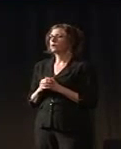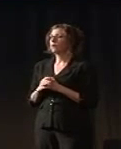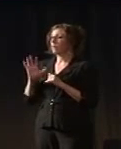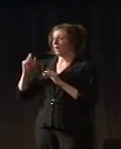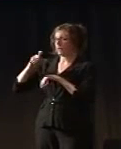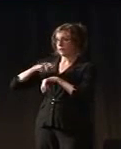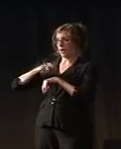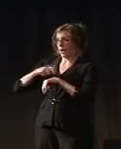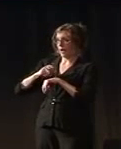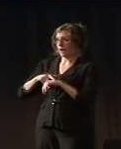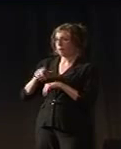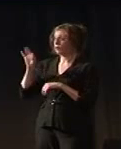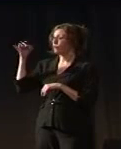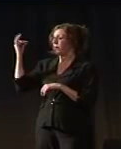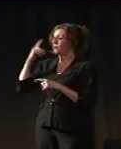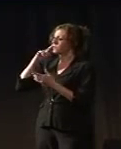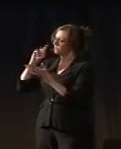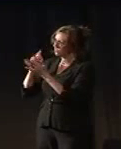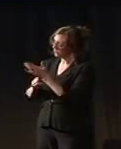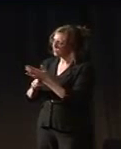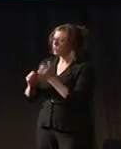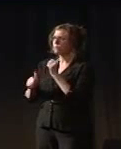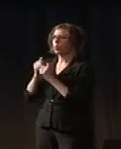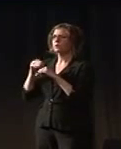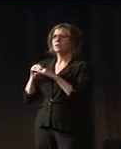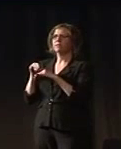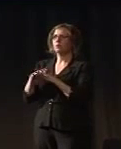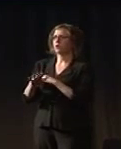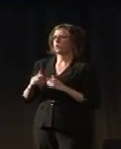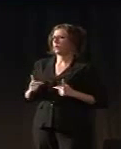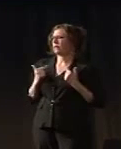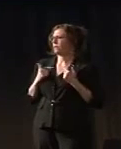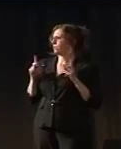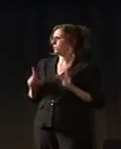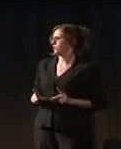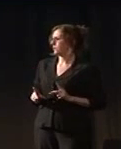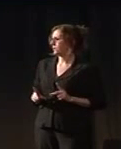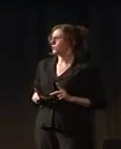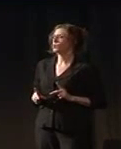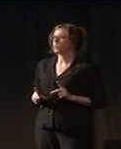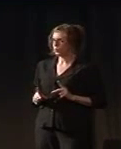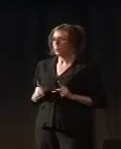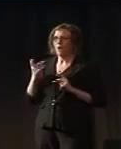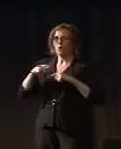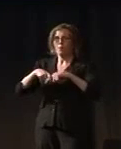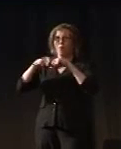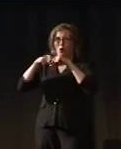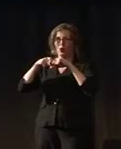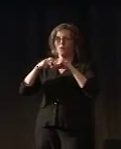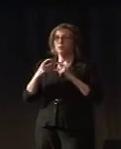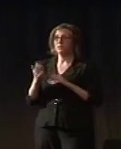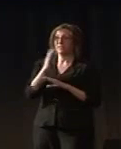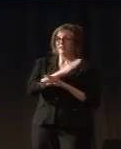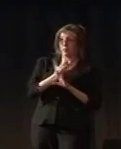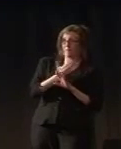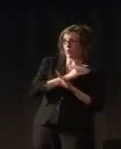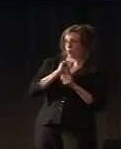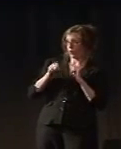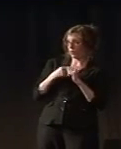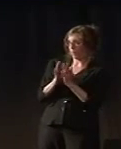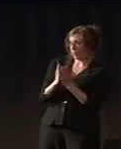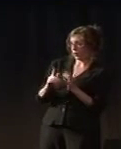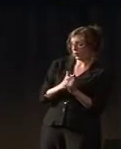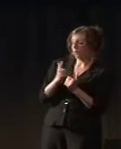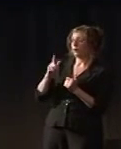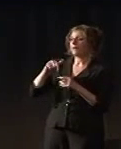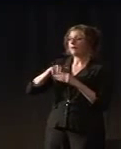influential living intellectual. And again, I want to pause, if I may. One of my favorite chapters in the book Laboratory Life that I mentioned before, The chapter is